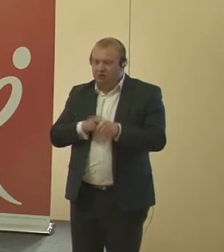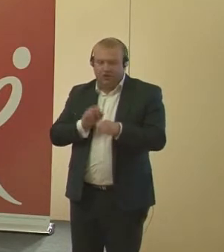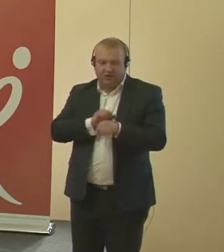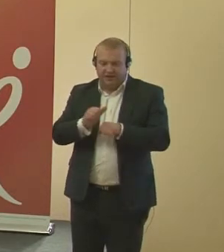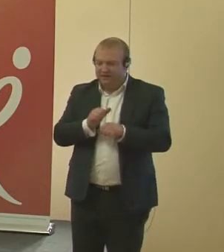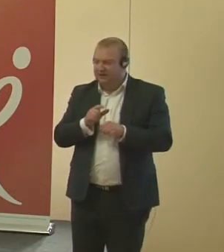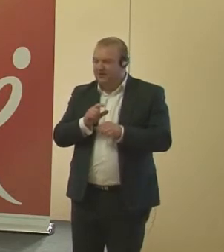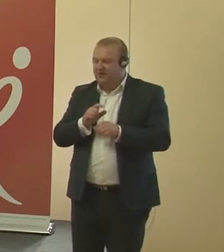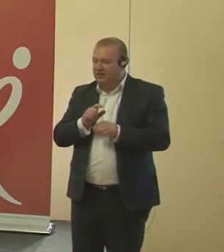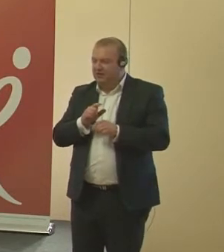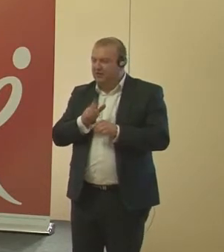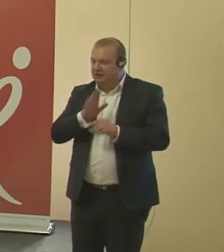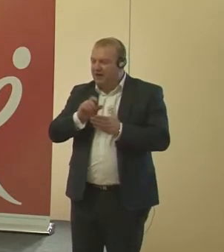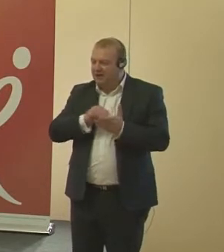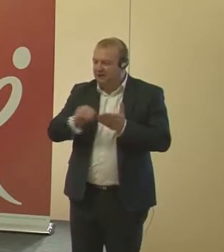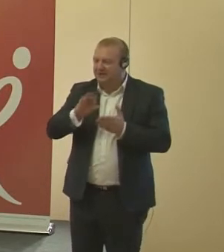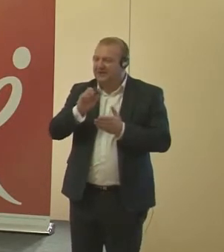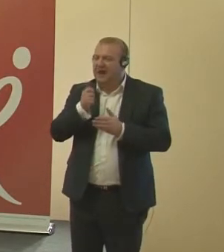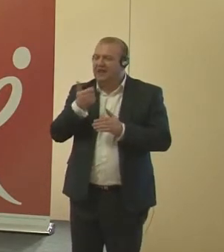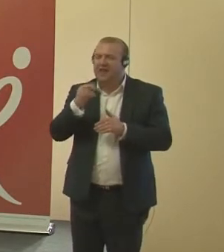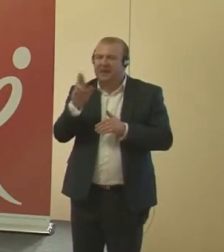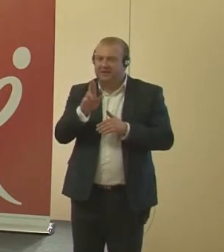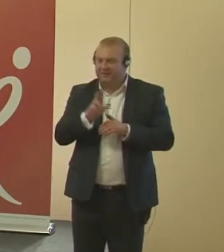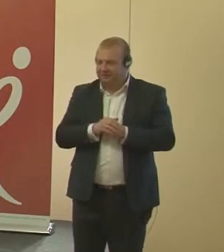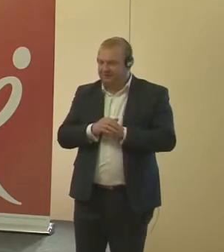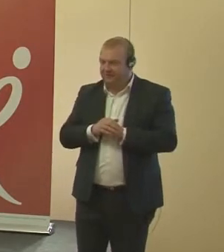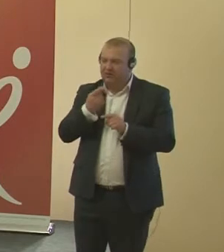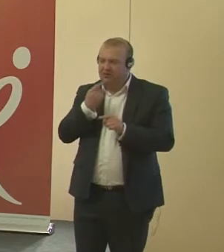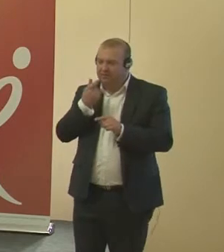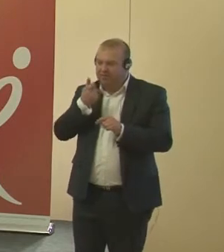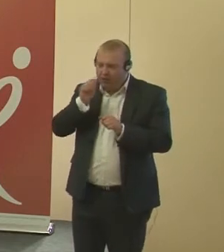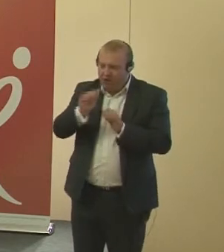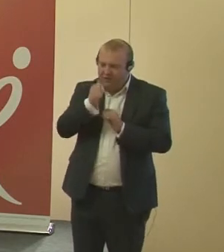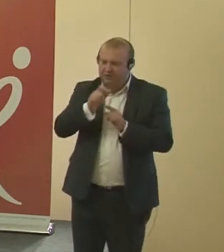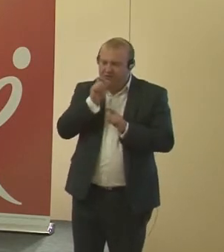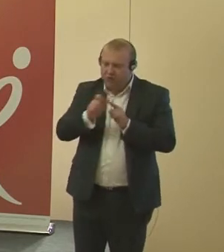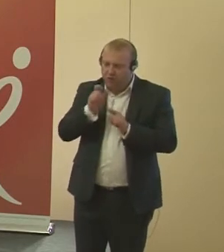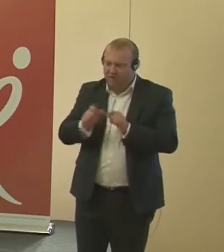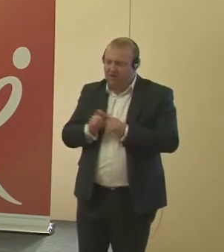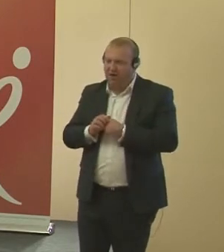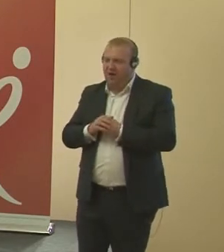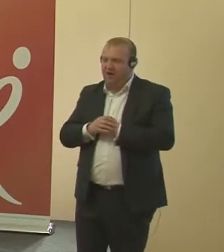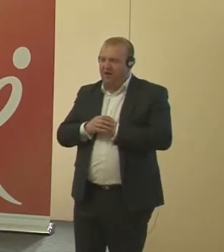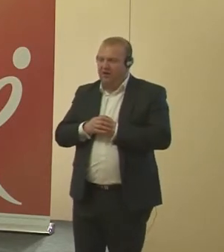and do the learning in the way which suits them. They can also interact with their peers as well.